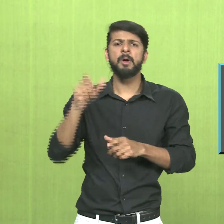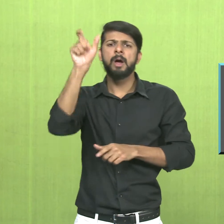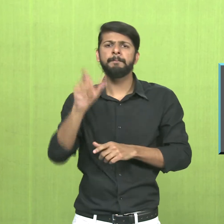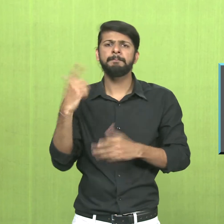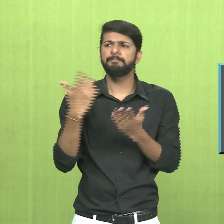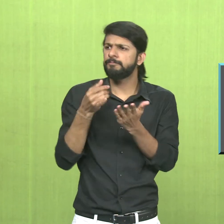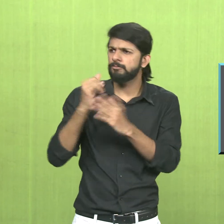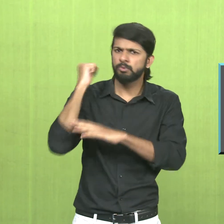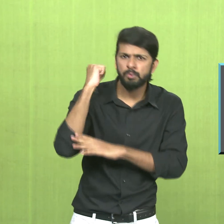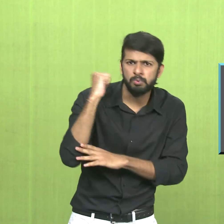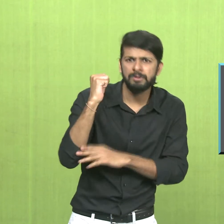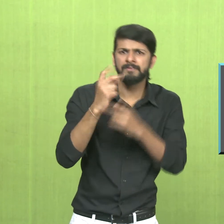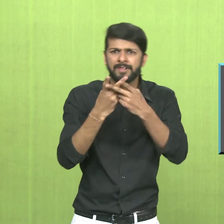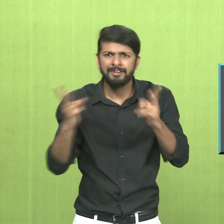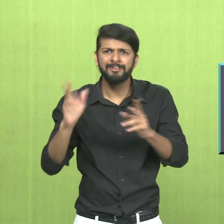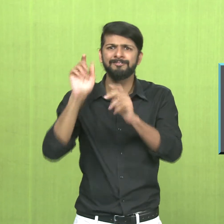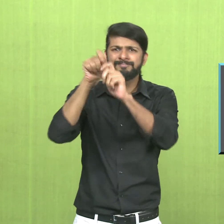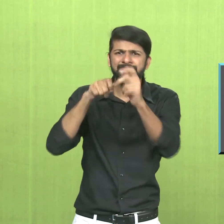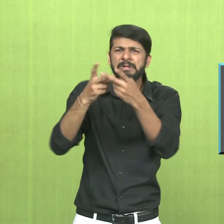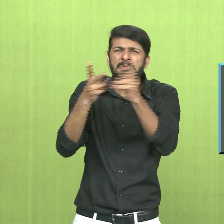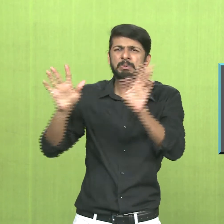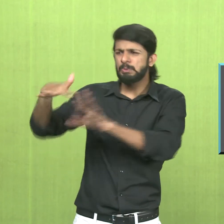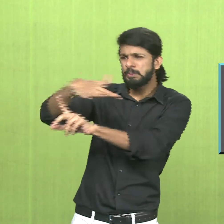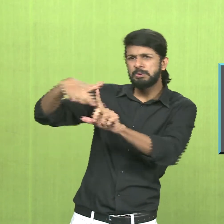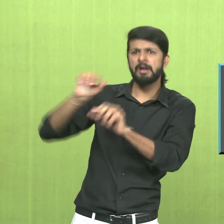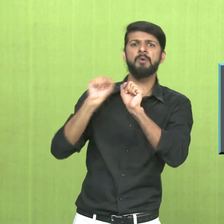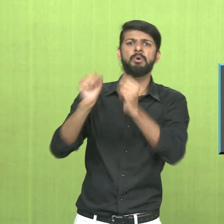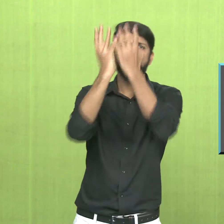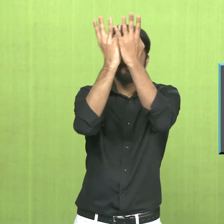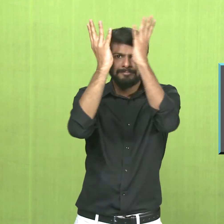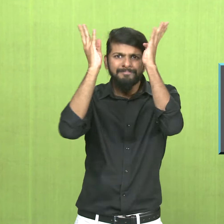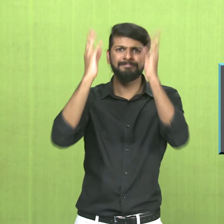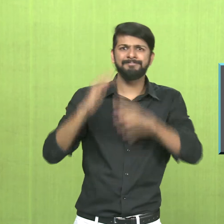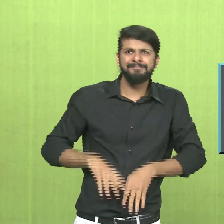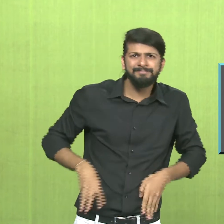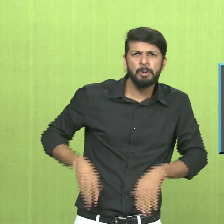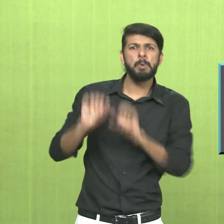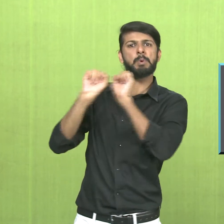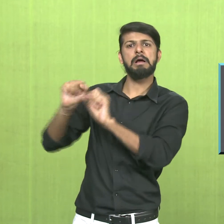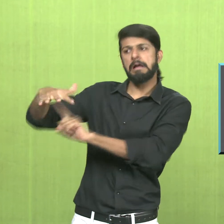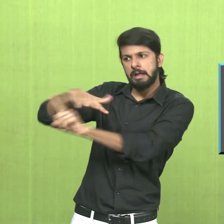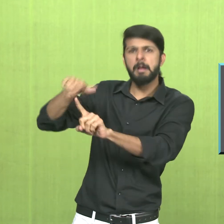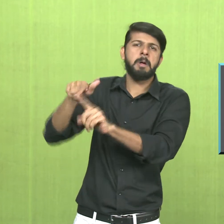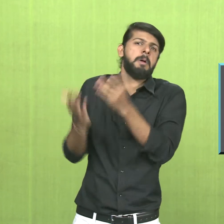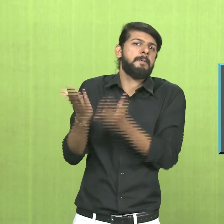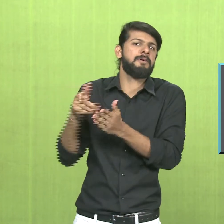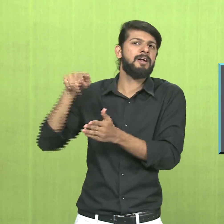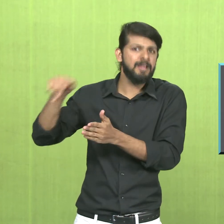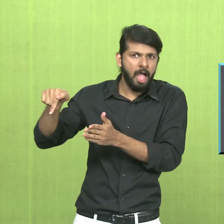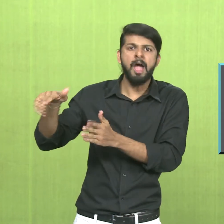belonged from indigenous or rural kind of tribal kind of background, and